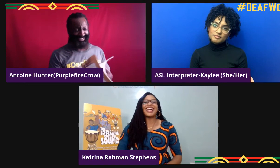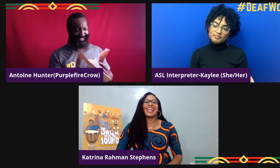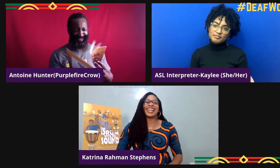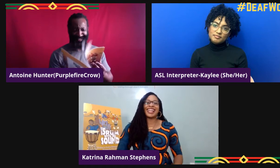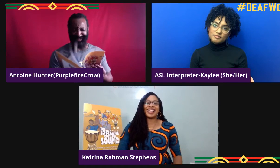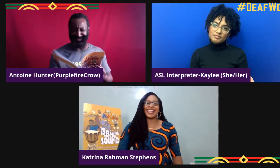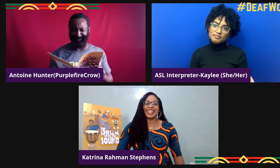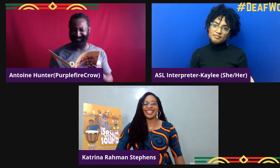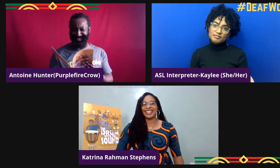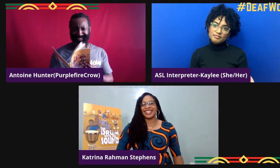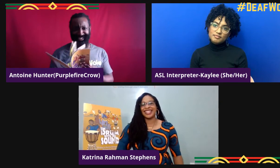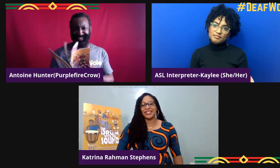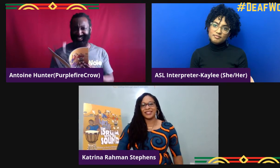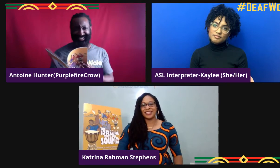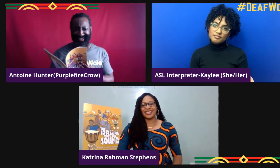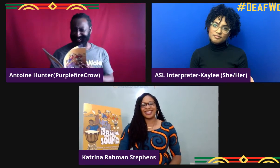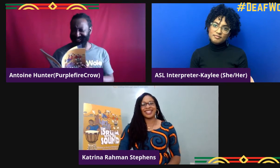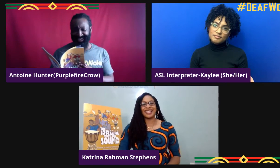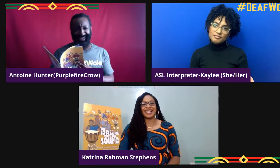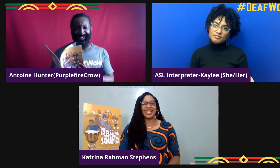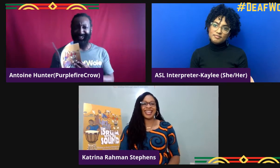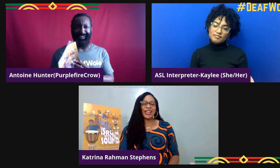I don't know how many times I've read this book.